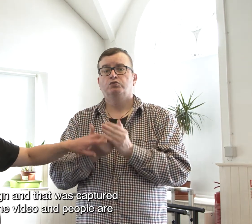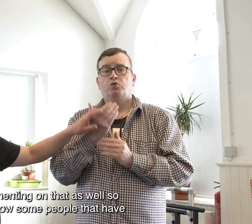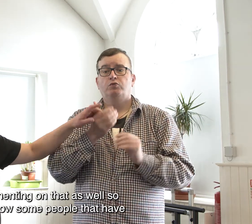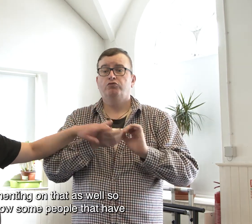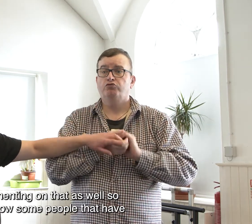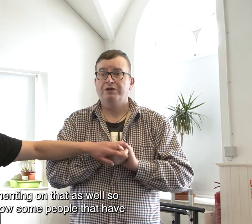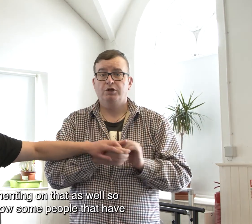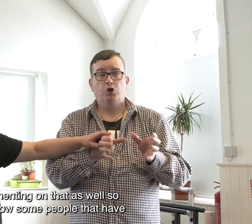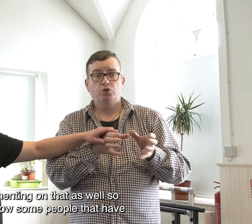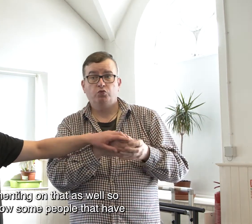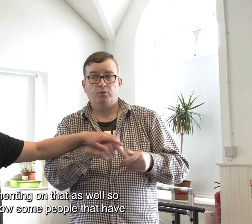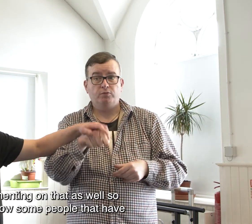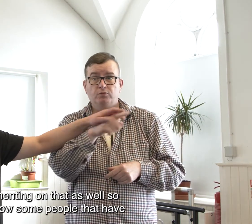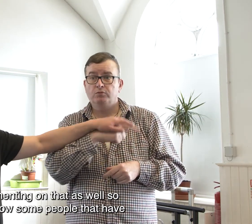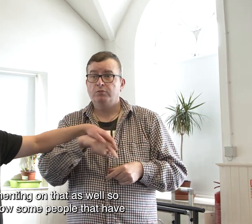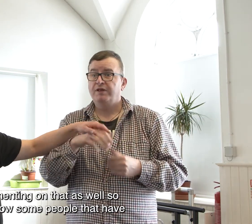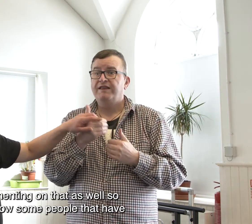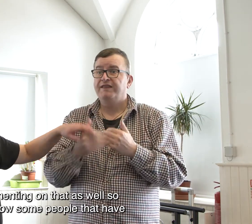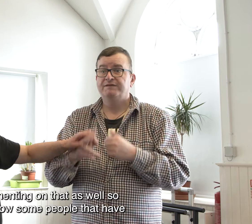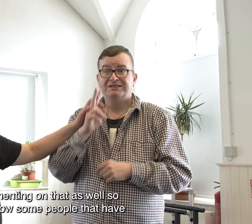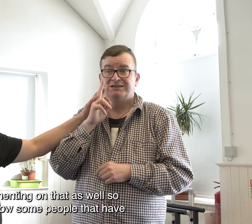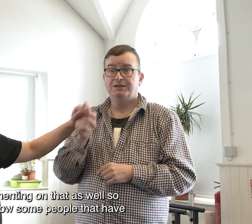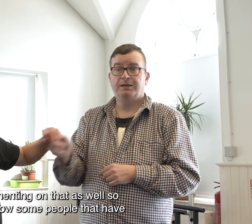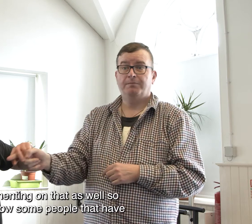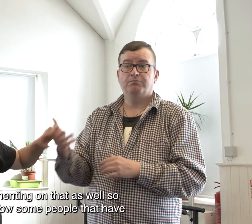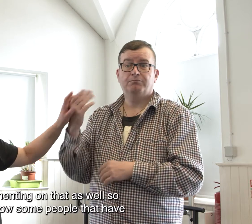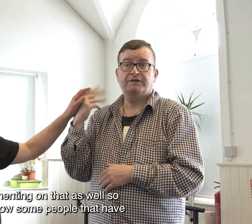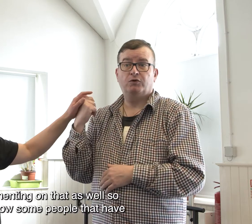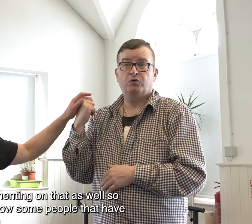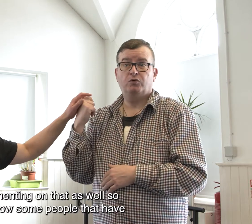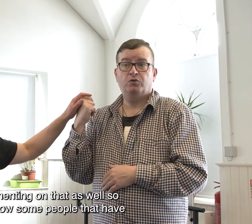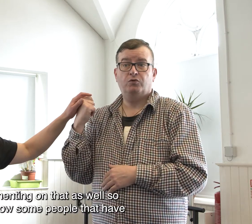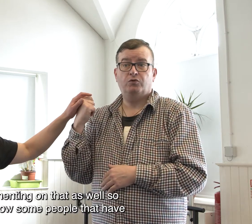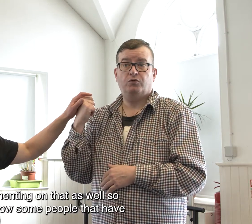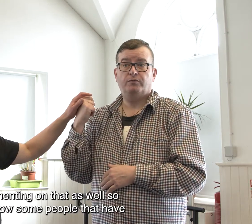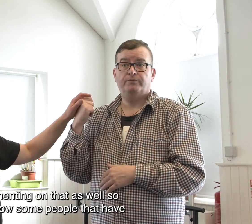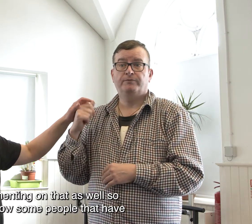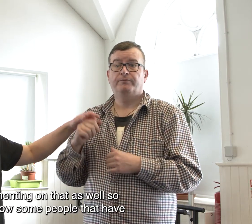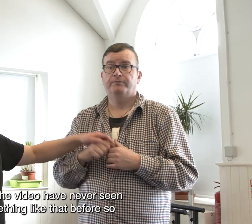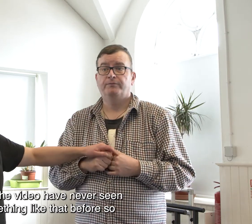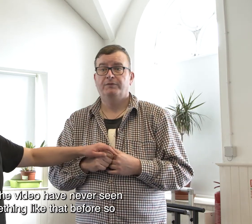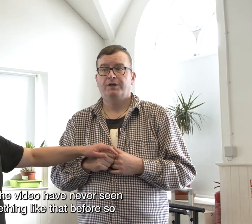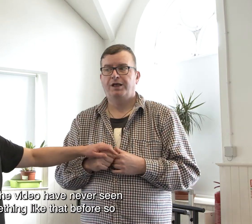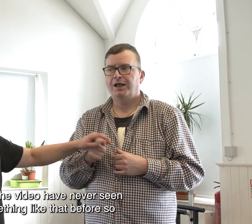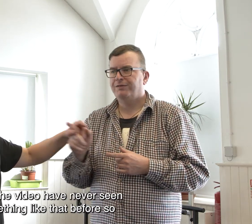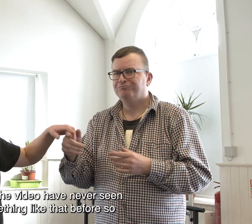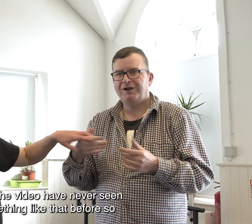that as well. So, you know, some people that have seen the video have never